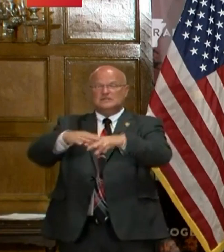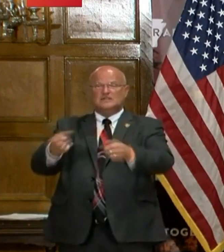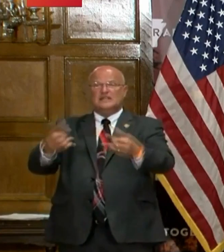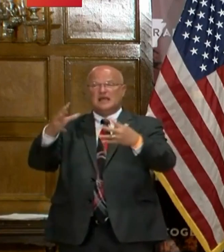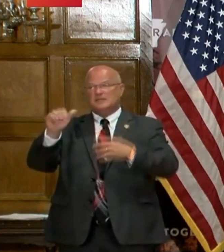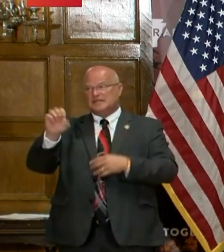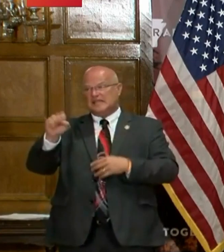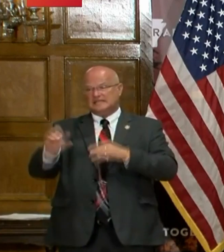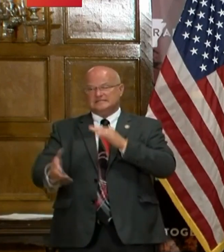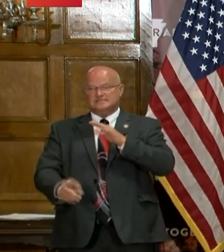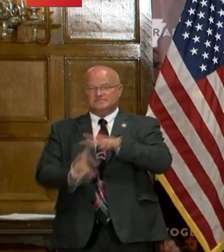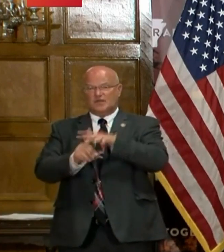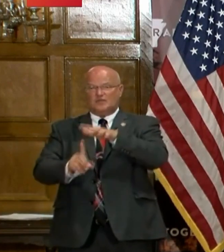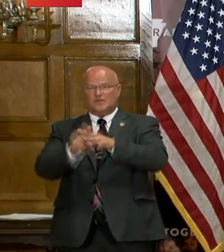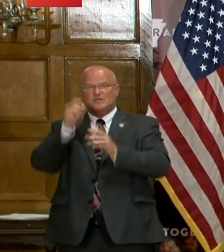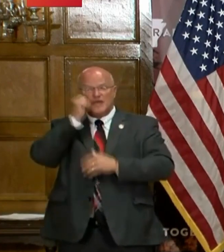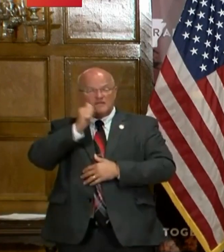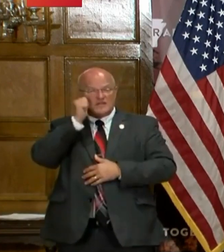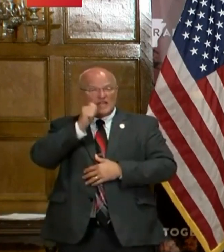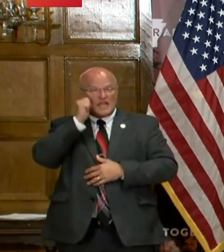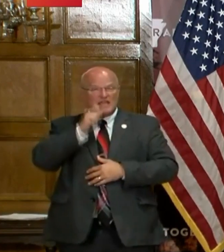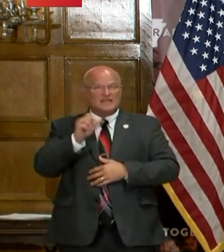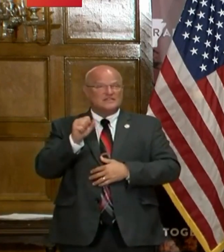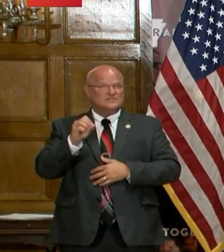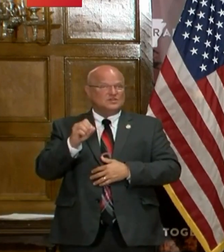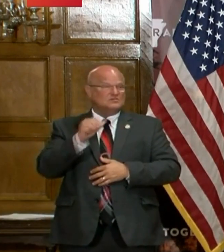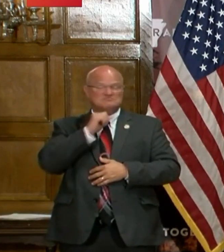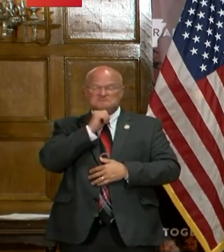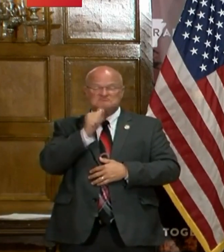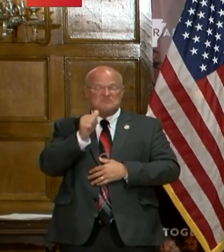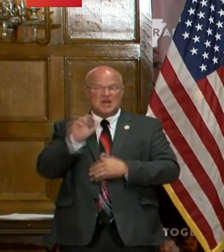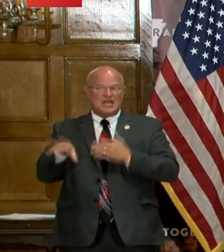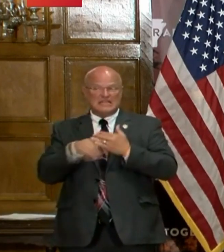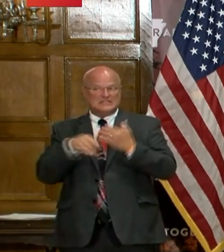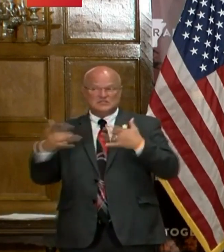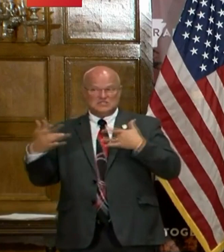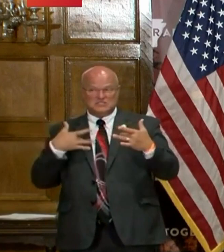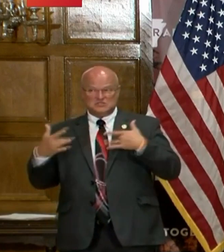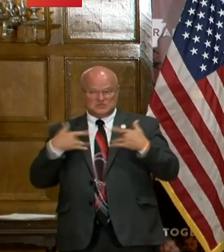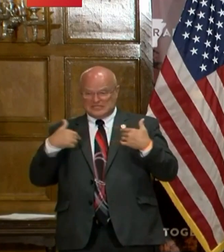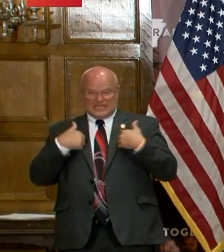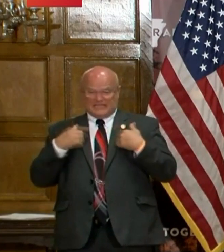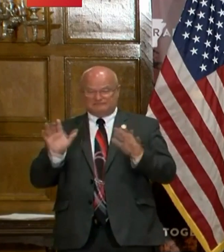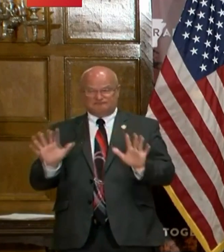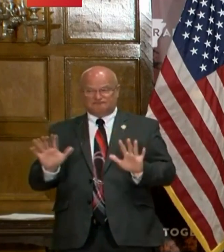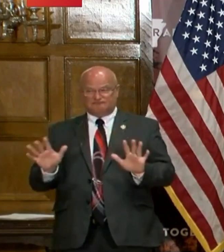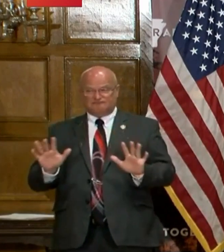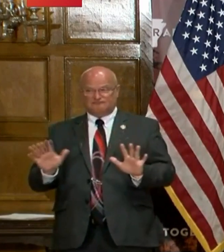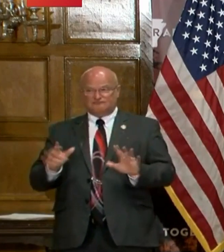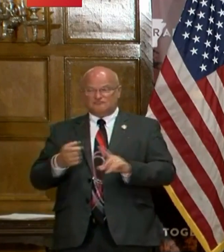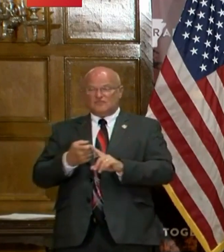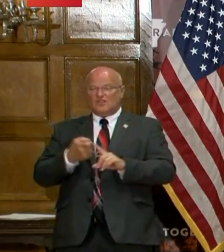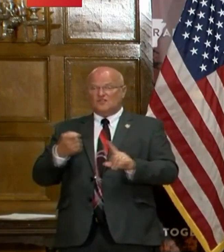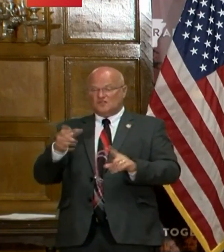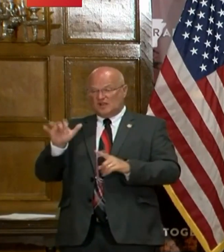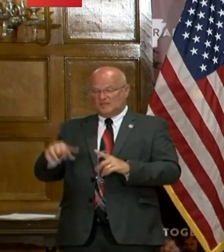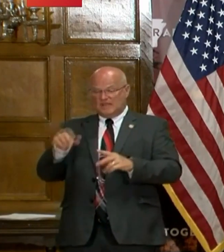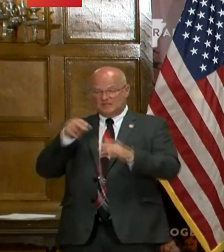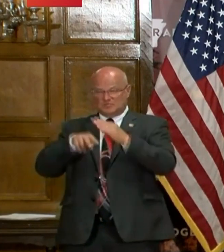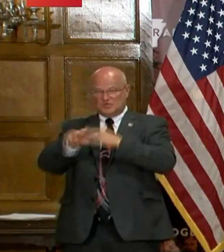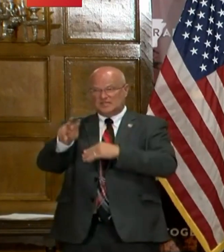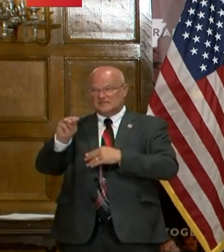the future, and it all depends upon how many cases we have every day. So there wasn't any additional concerns that I